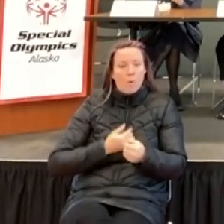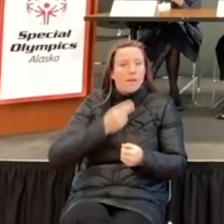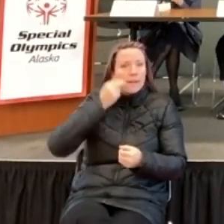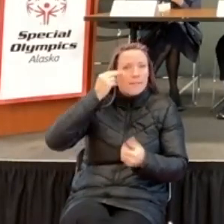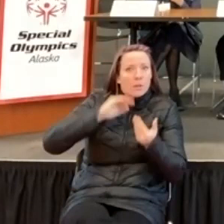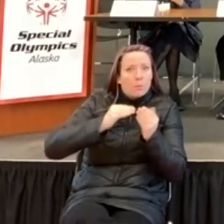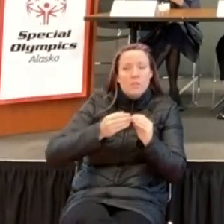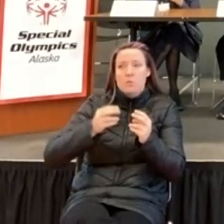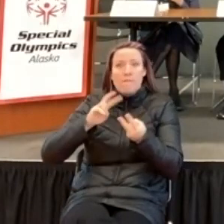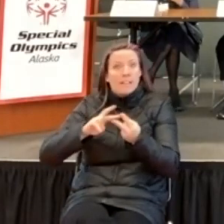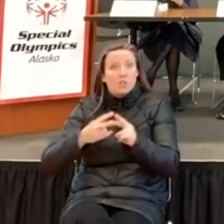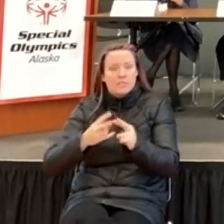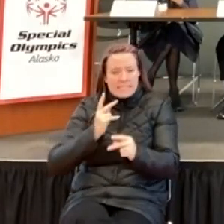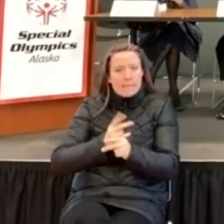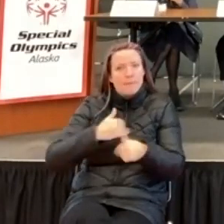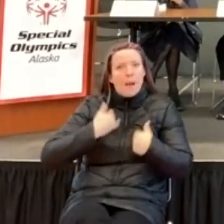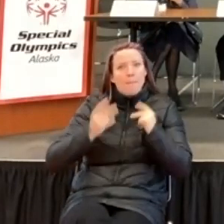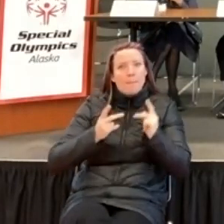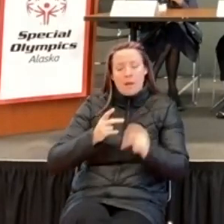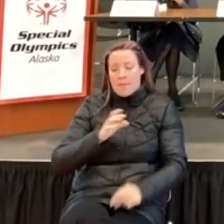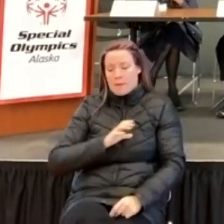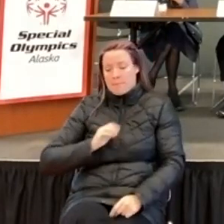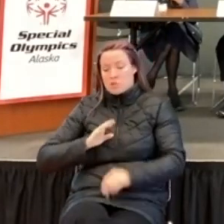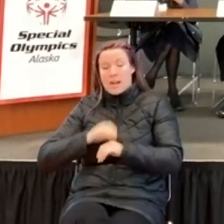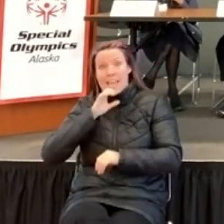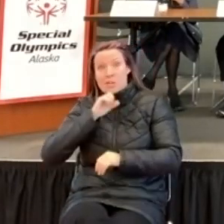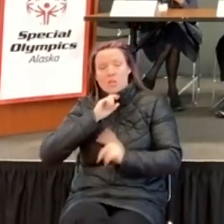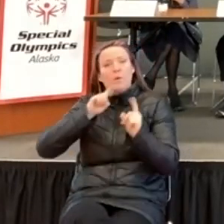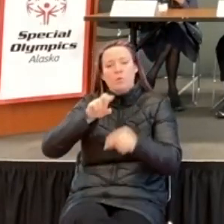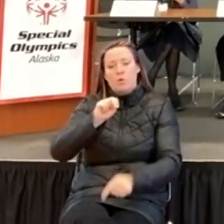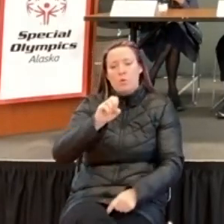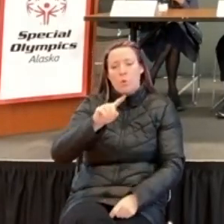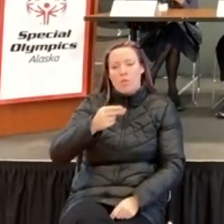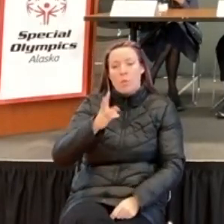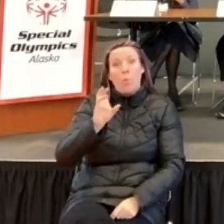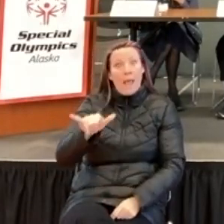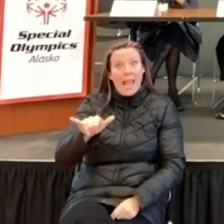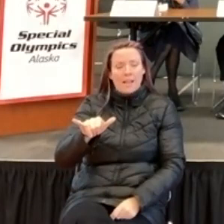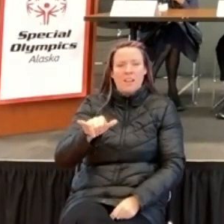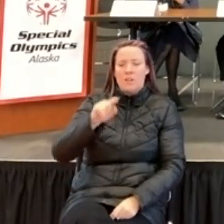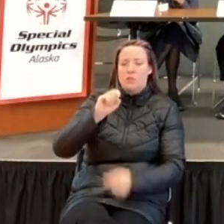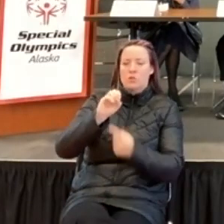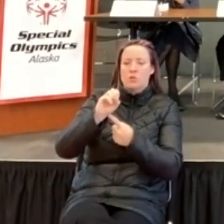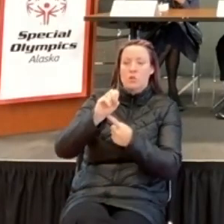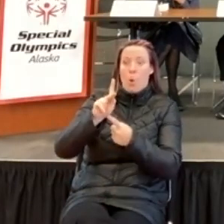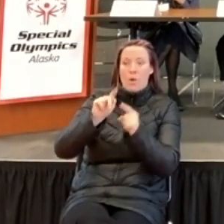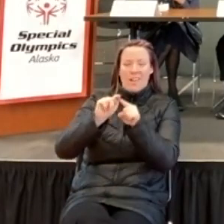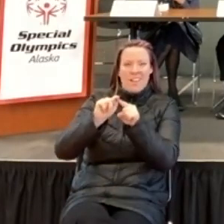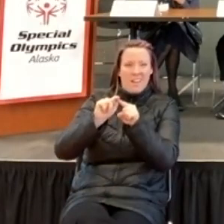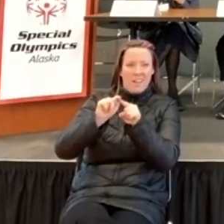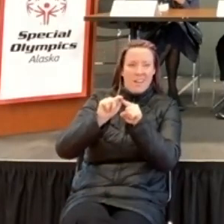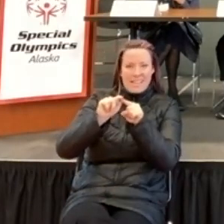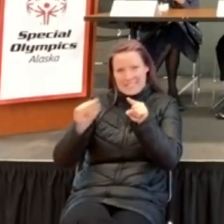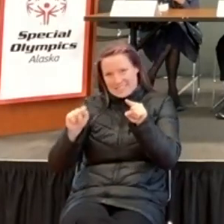communities. The Commission on Aging a couple of years ago went to Northway, which is just east of Tok. And in